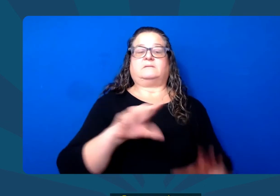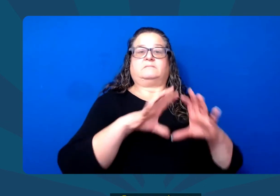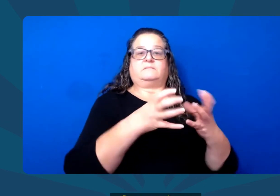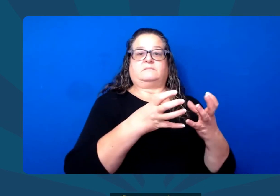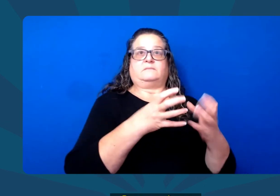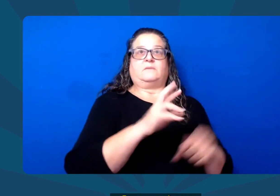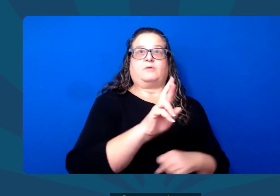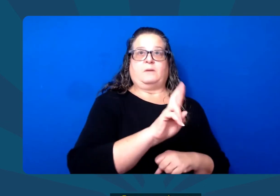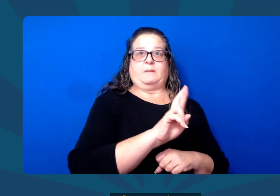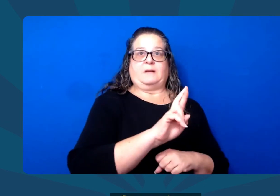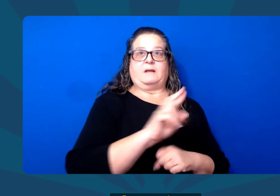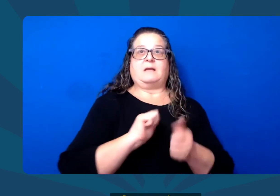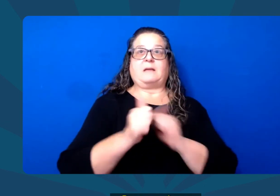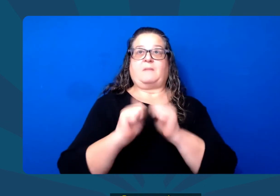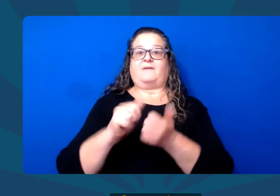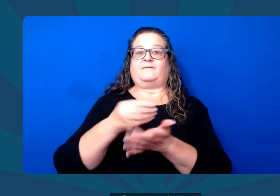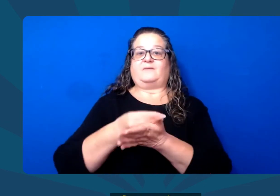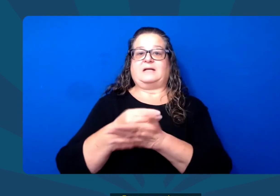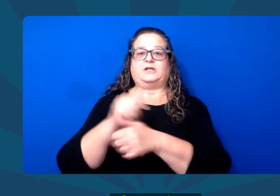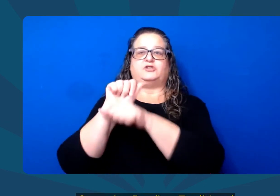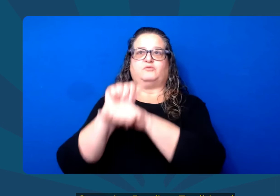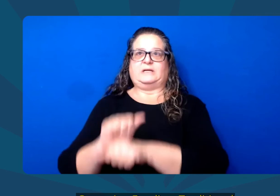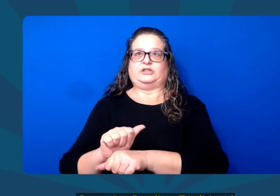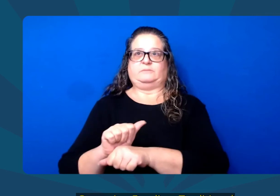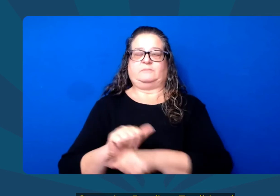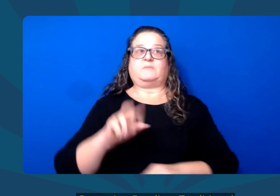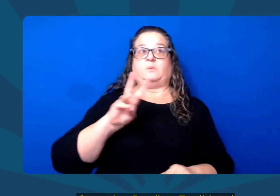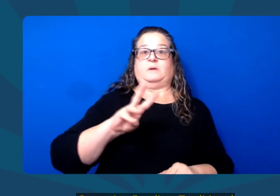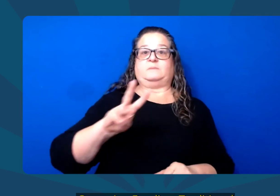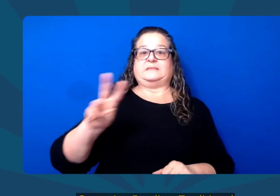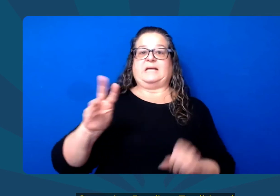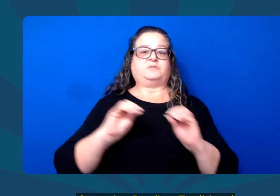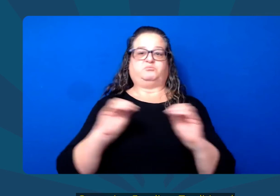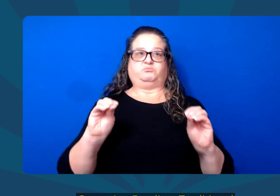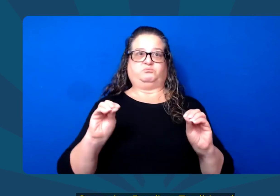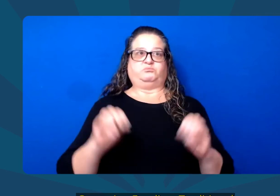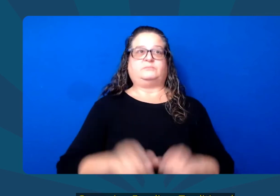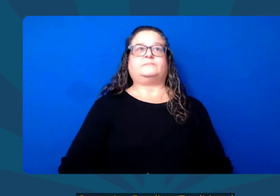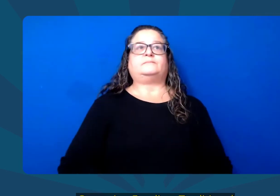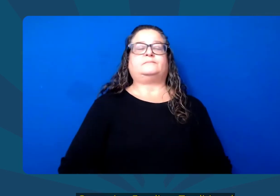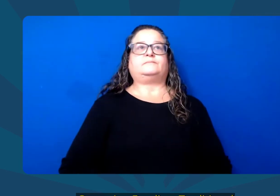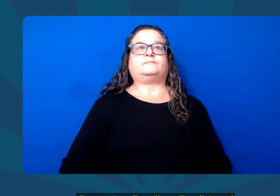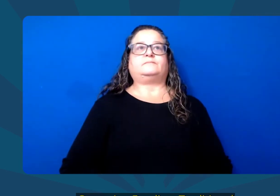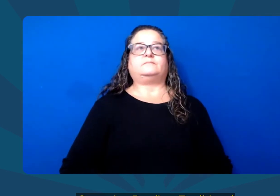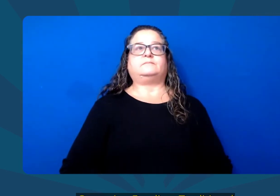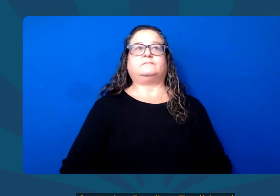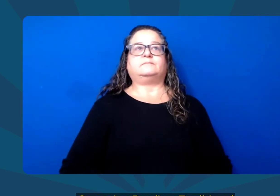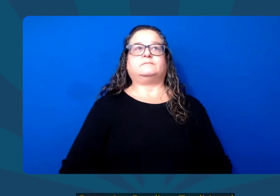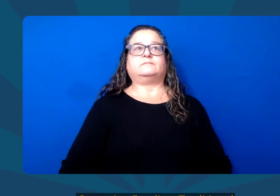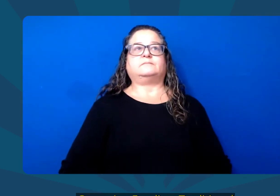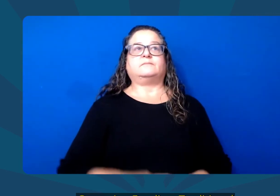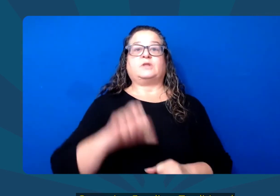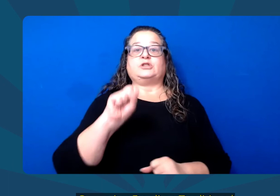Suzanne Luntz, Party Republican, campaign funding traditional, website none